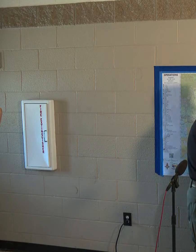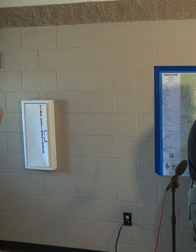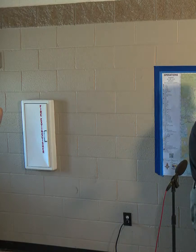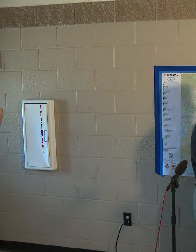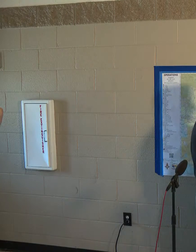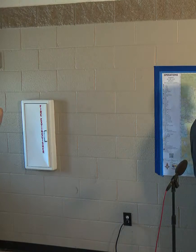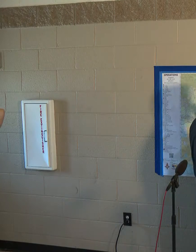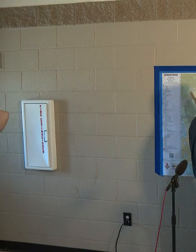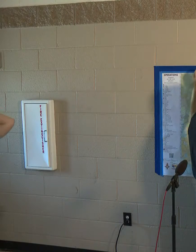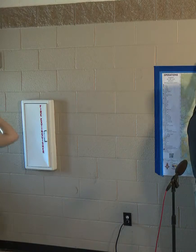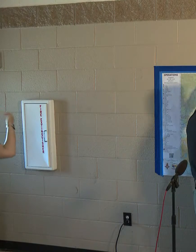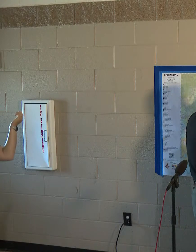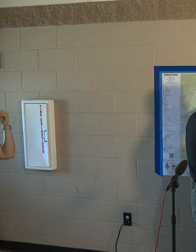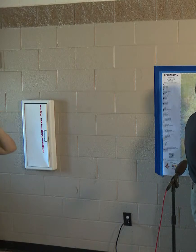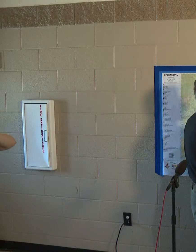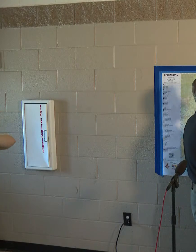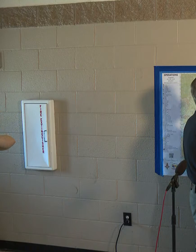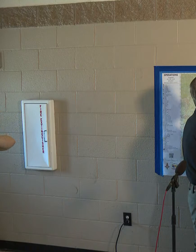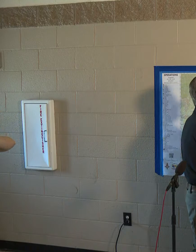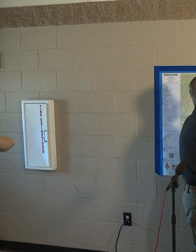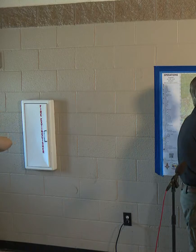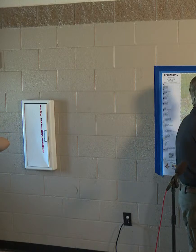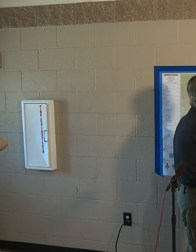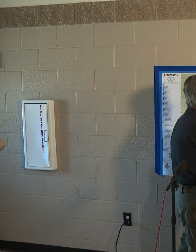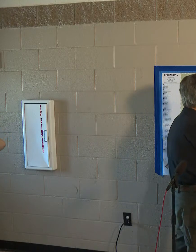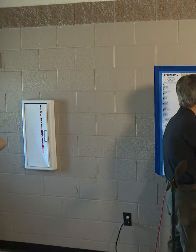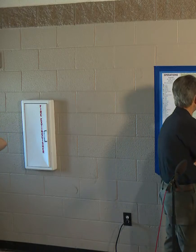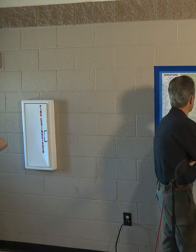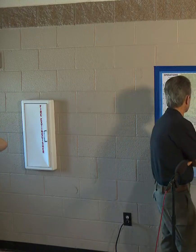go all the way to Safford, but it's probably quicker doing that.